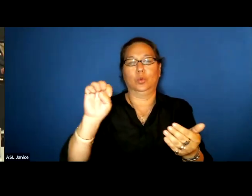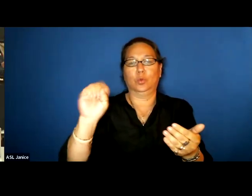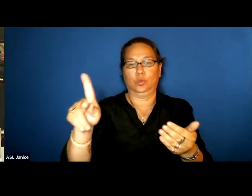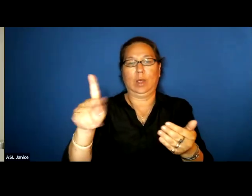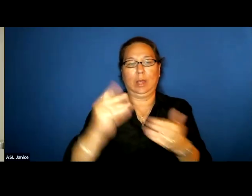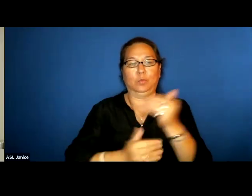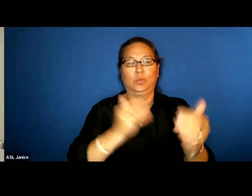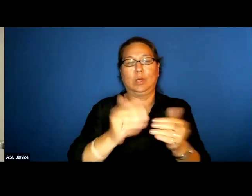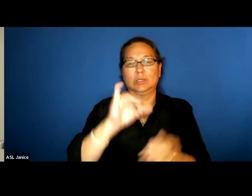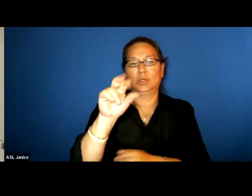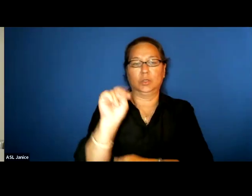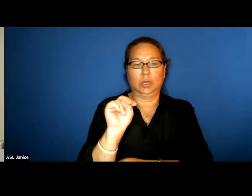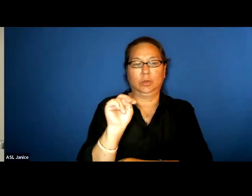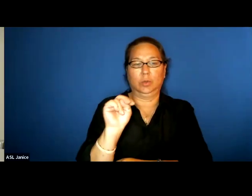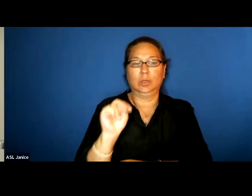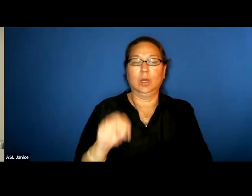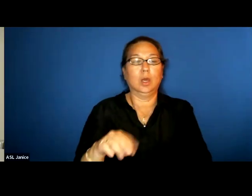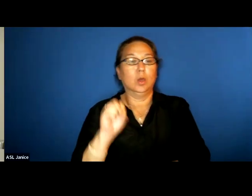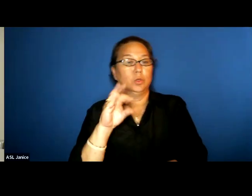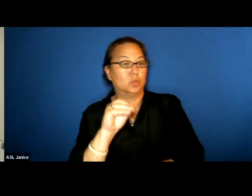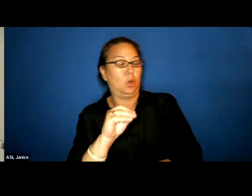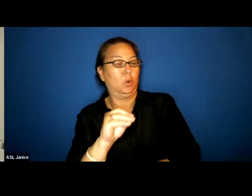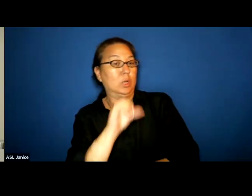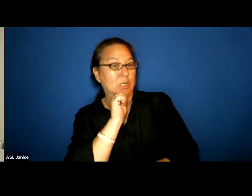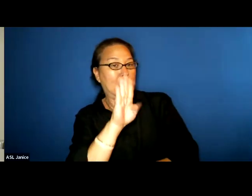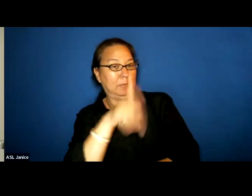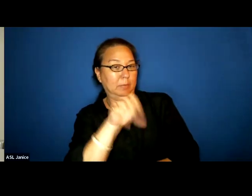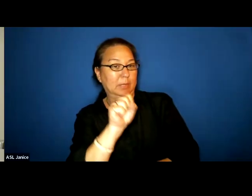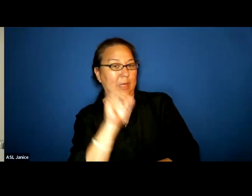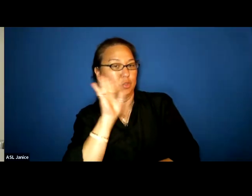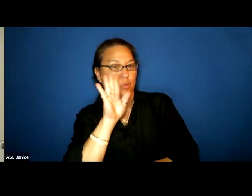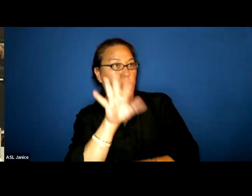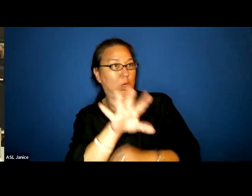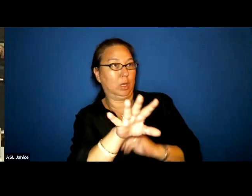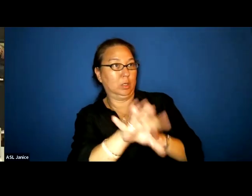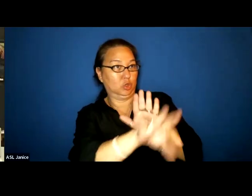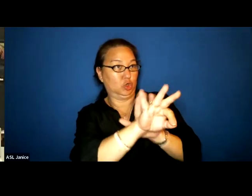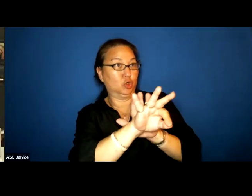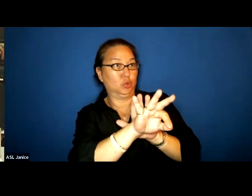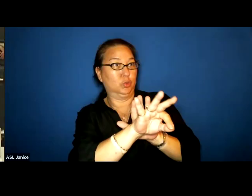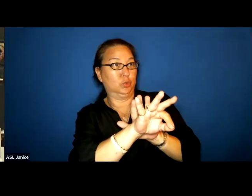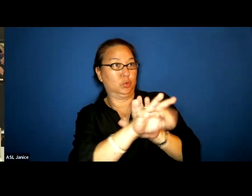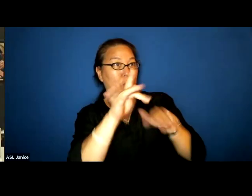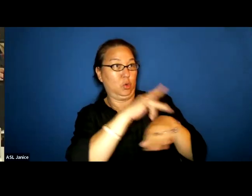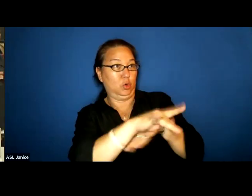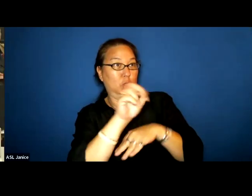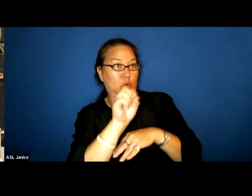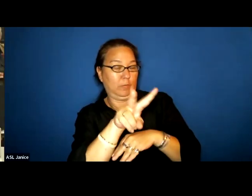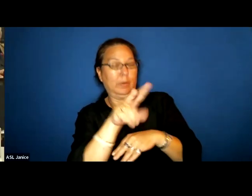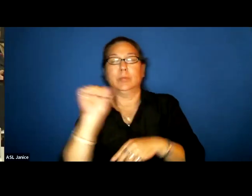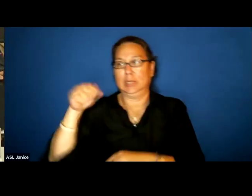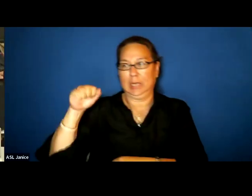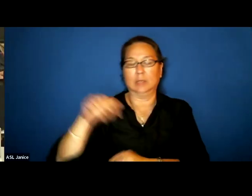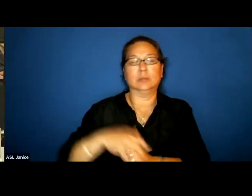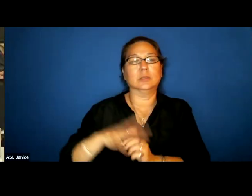non-BPS students choose earlier in November. Yes. And so that November deadline, that is a school committee